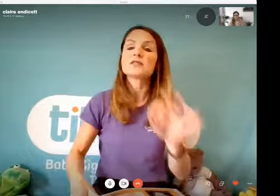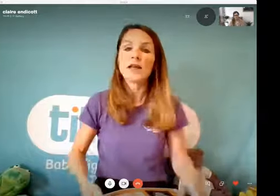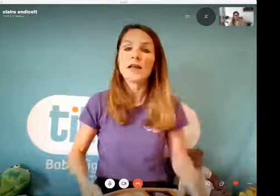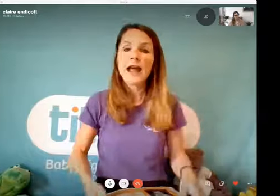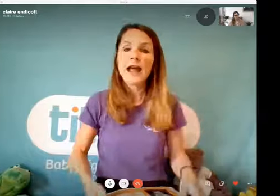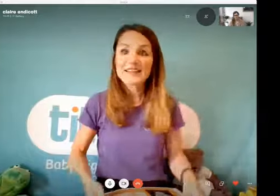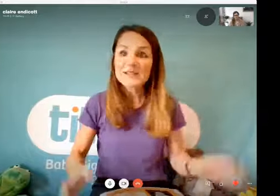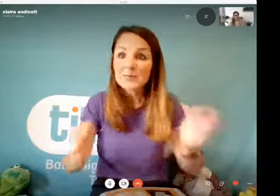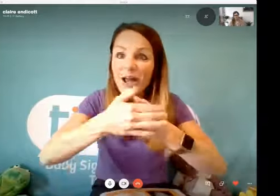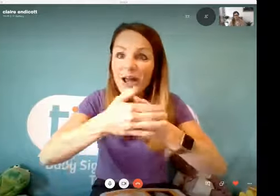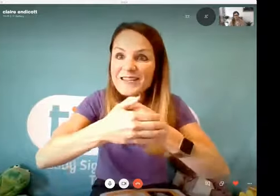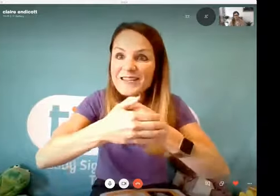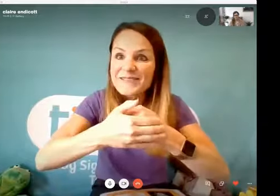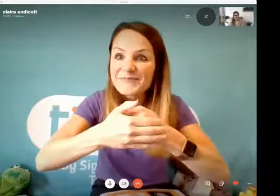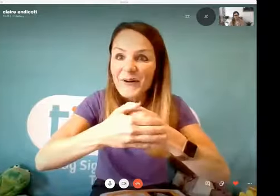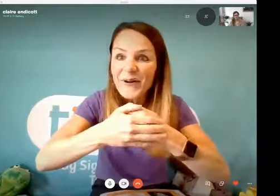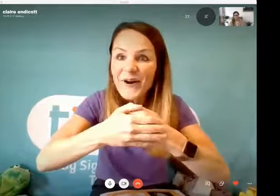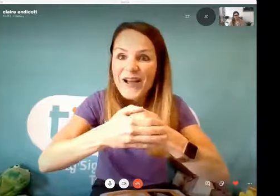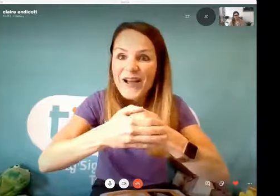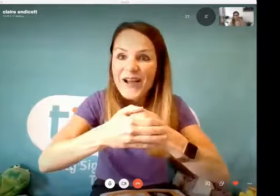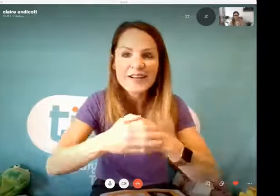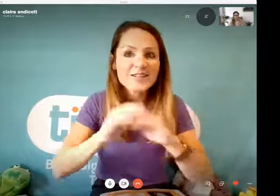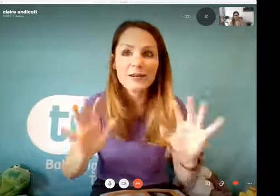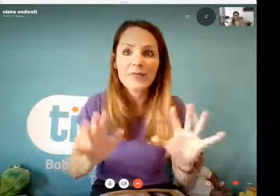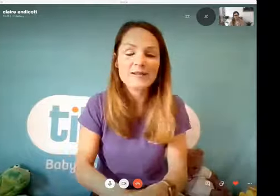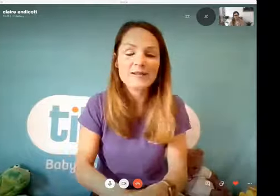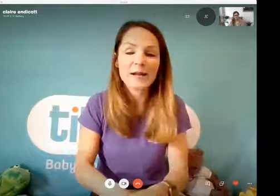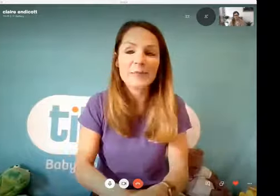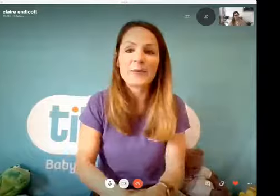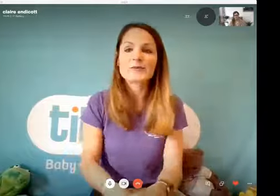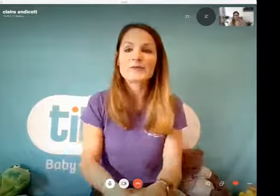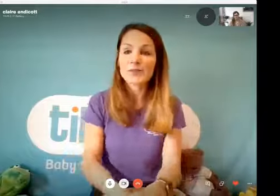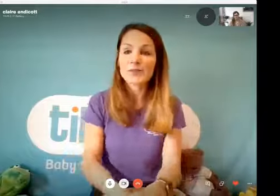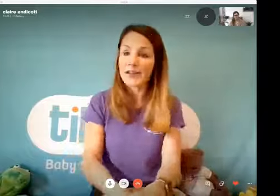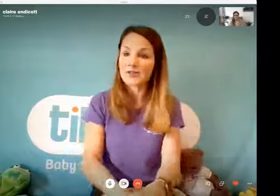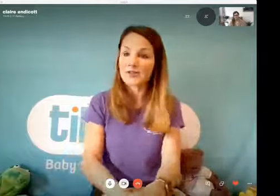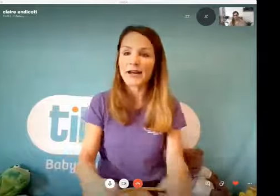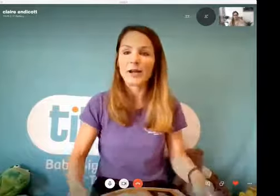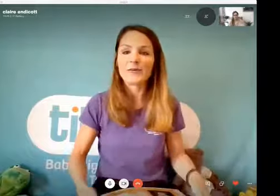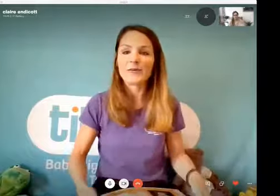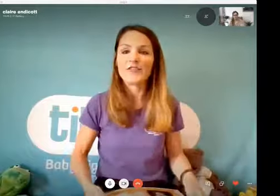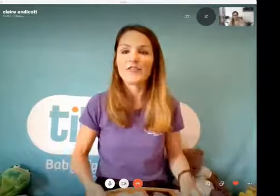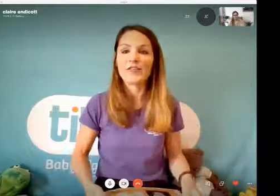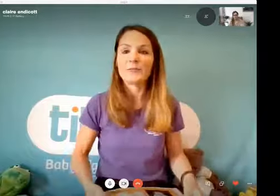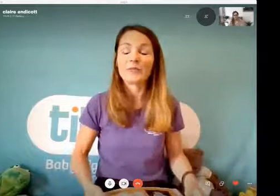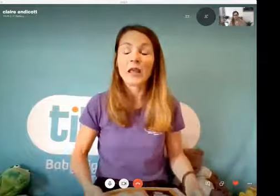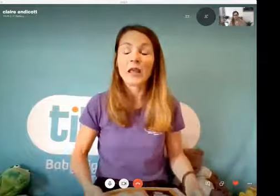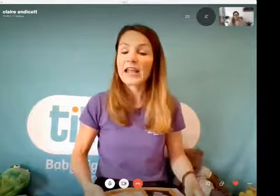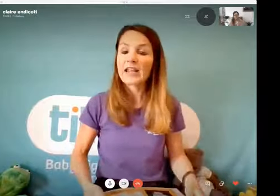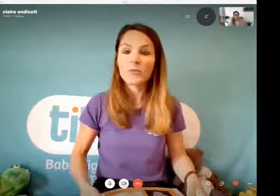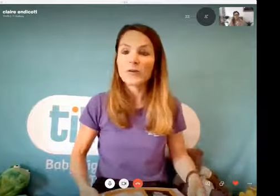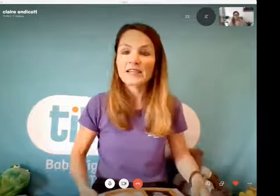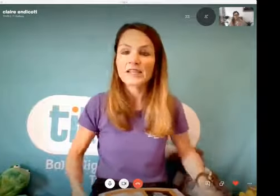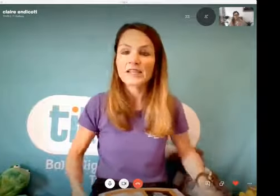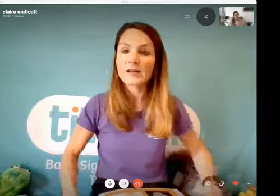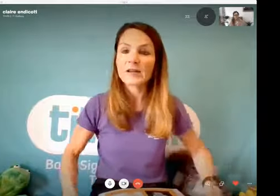say to them, would you like some more? Because they love things like bubbles. Try it at home if you've got them. Even with little tiny babies, visual